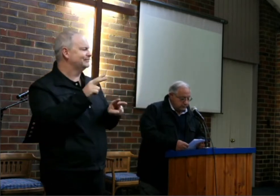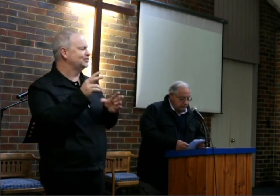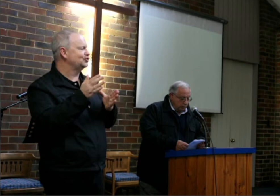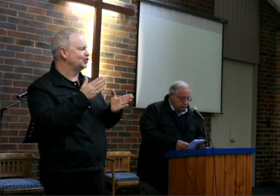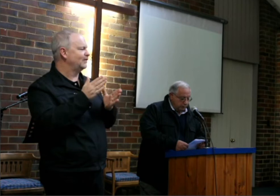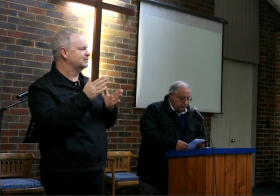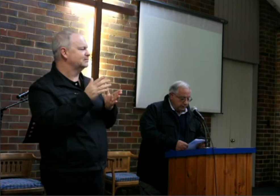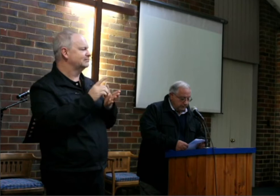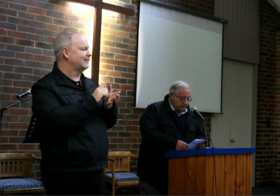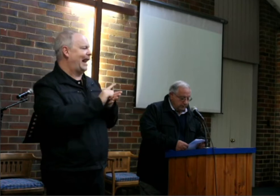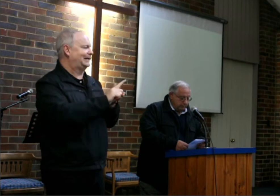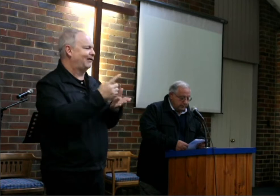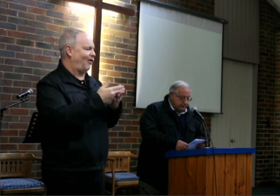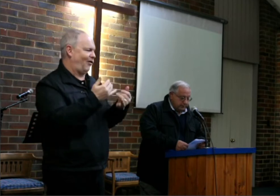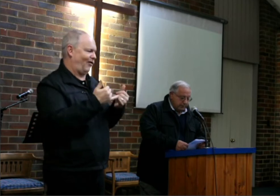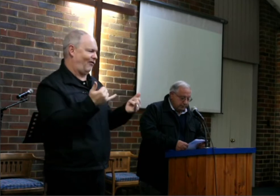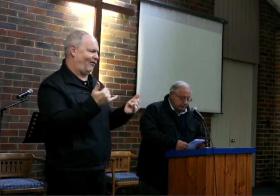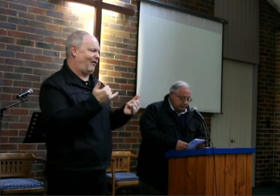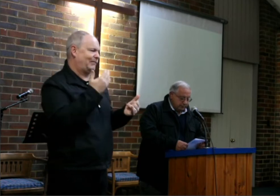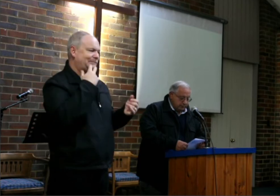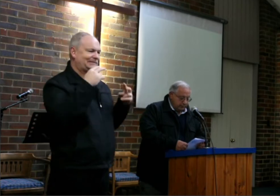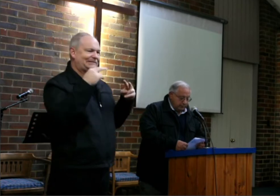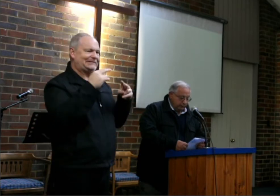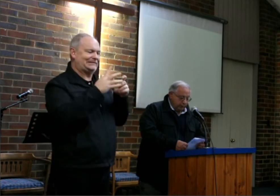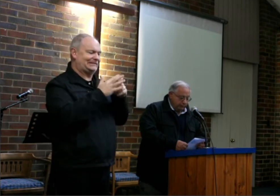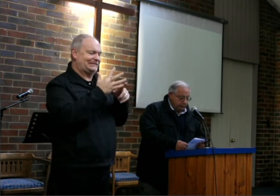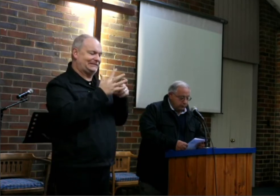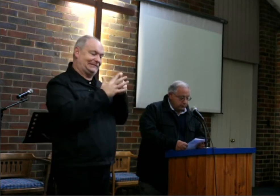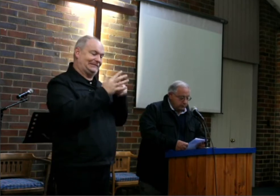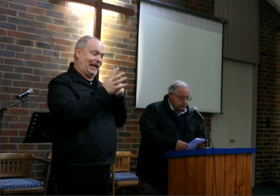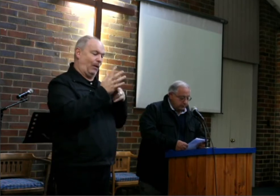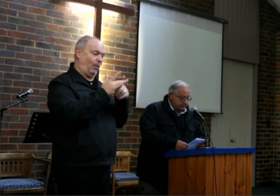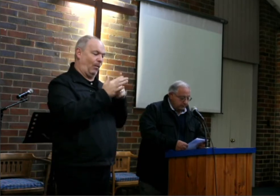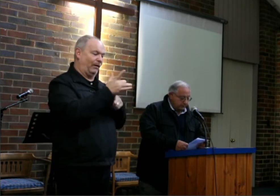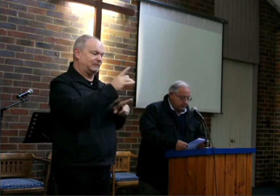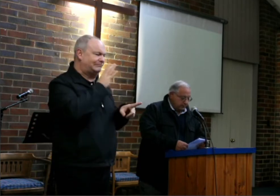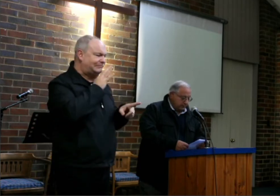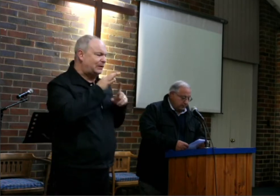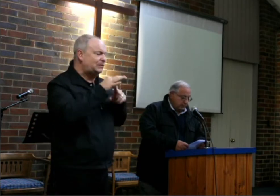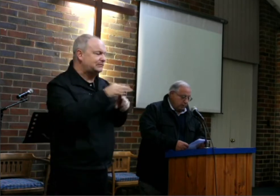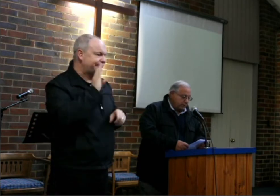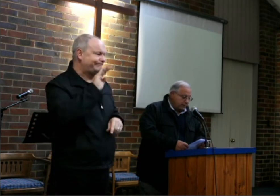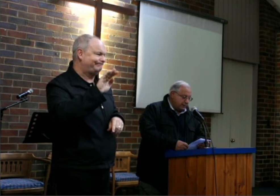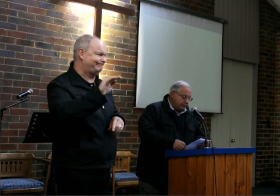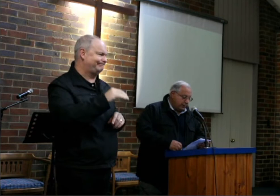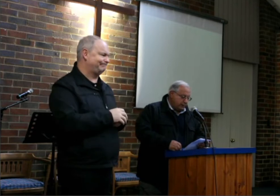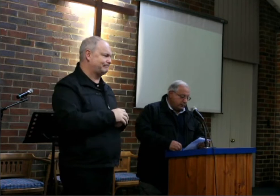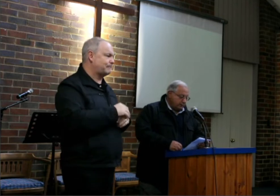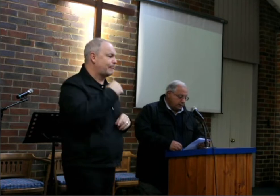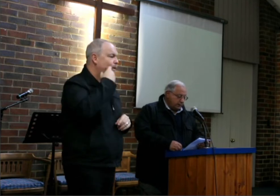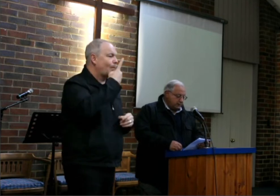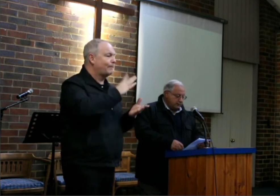service online. Please see Damien if you have any questions. Our monthly